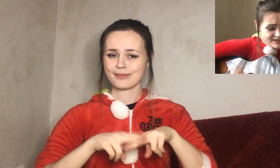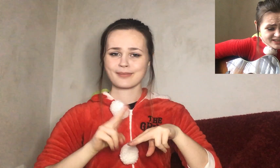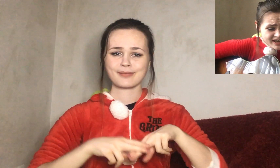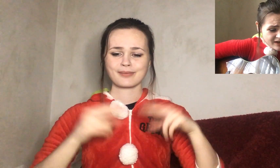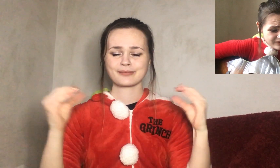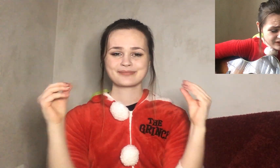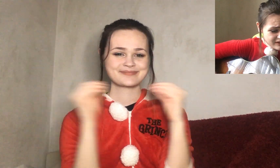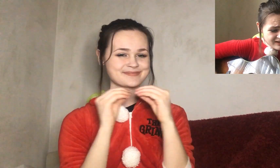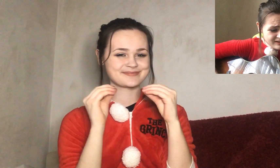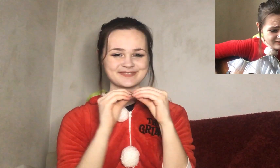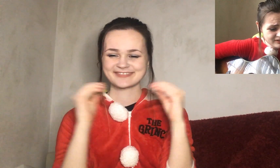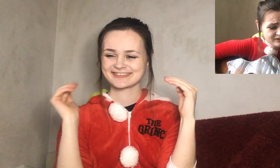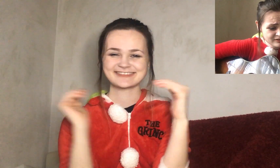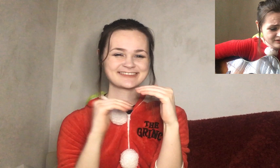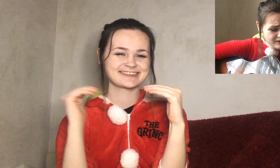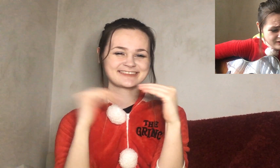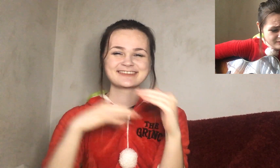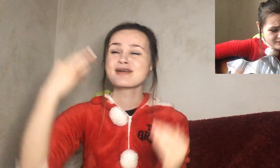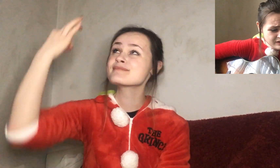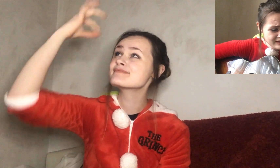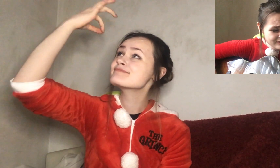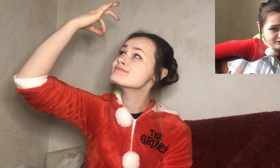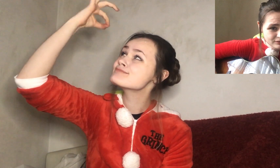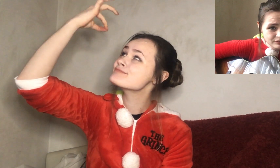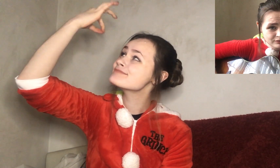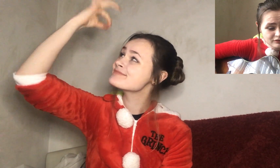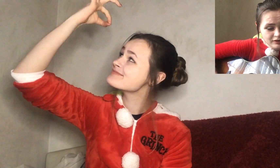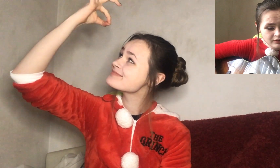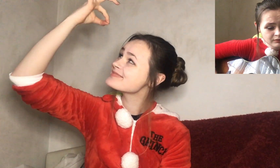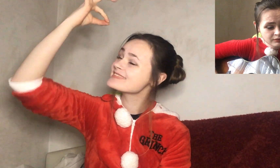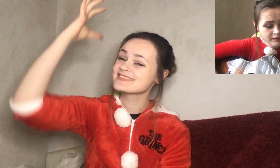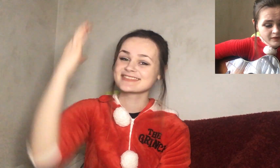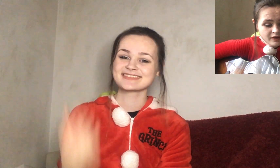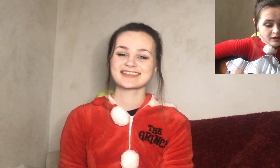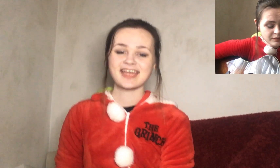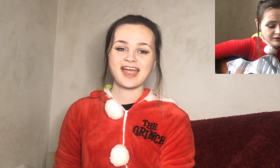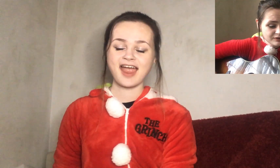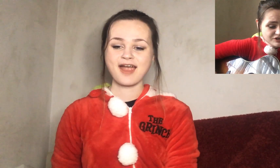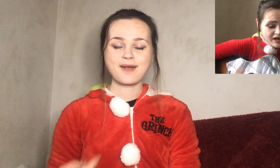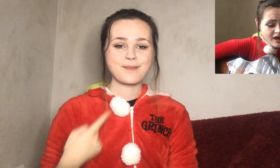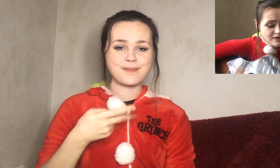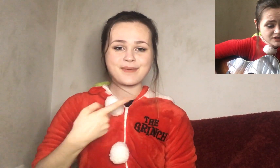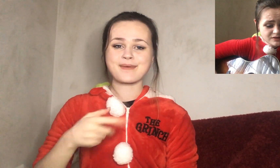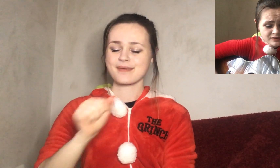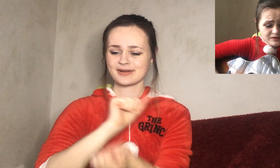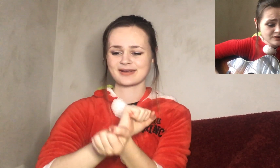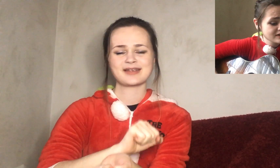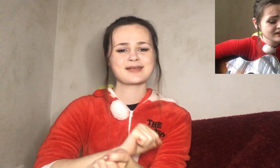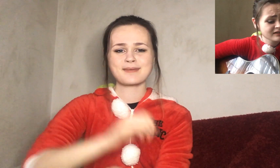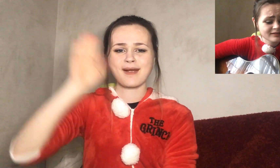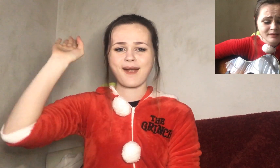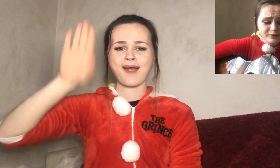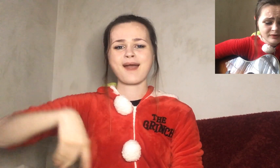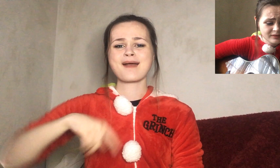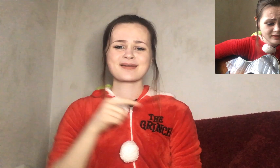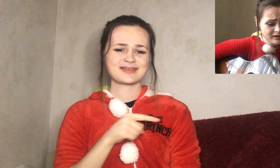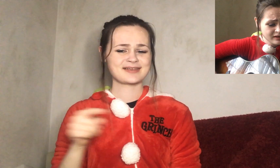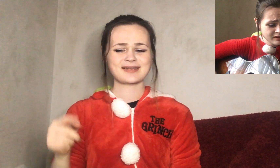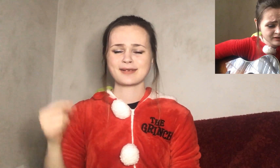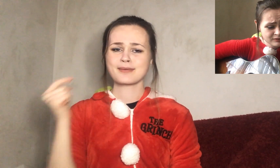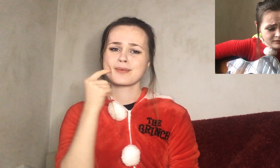Daddy share a kiss under the mistletoe. We'll cherish all these